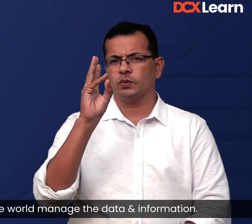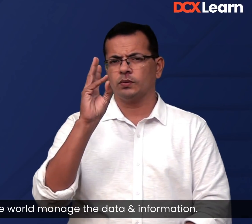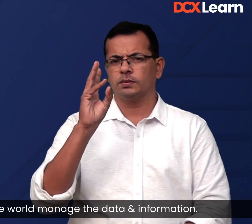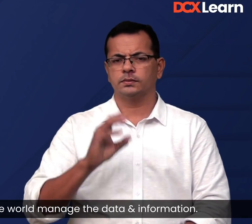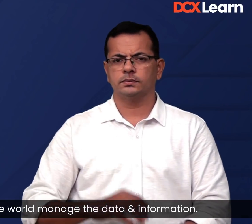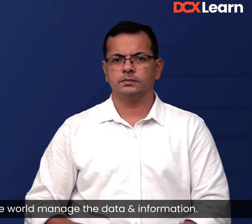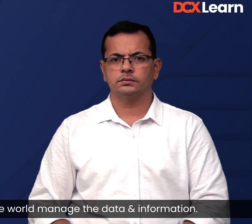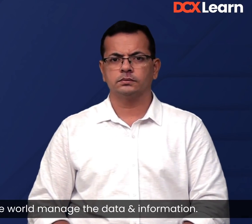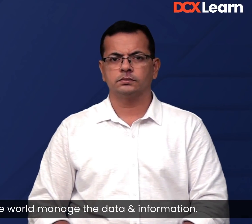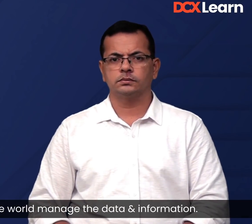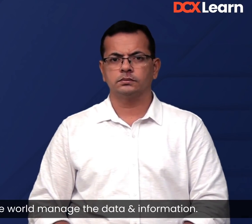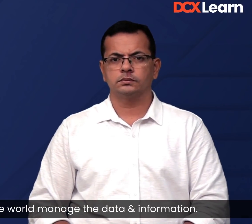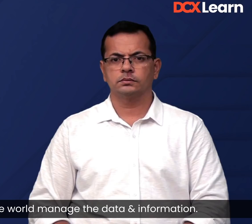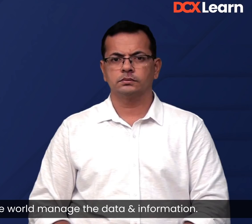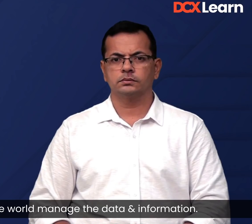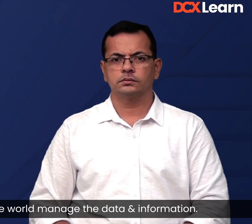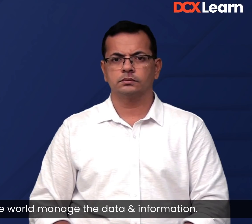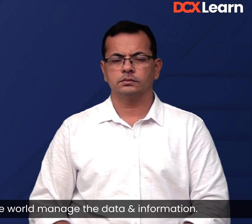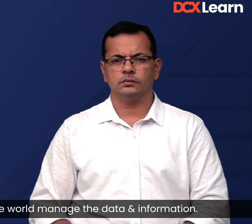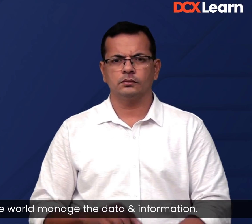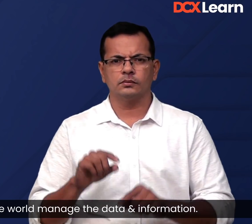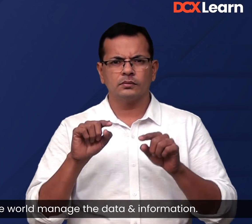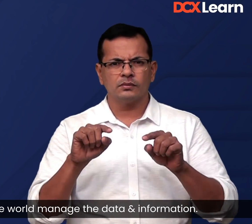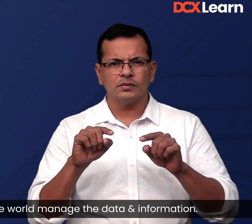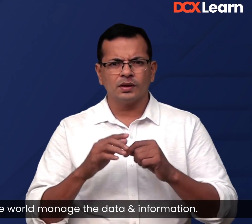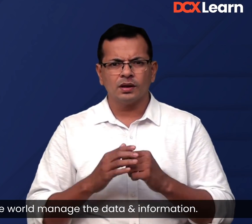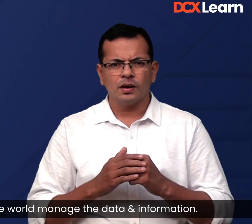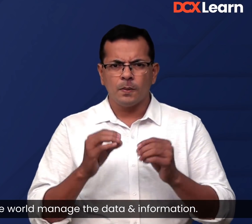many people around the world manage the data and information